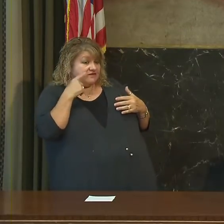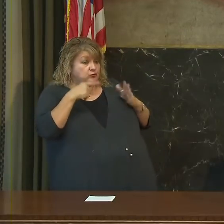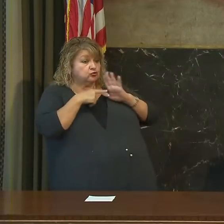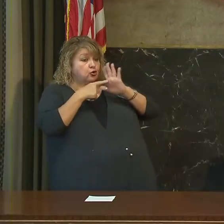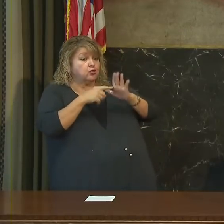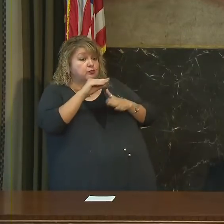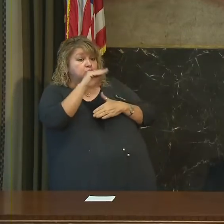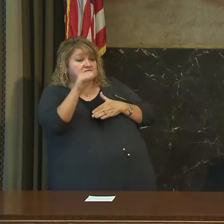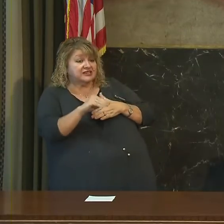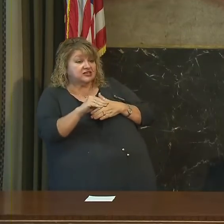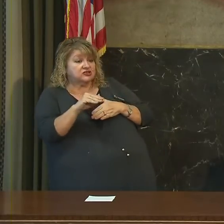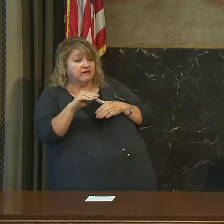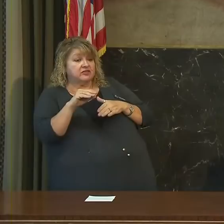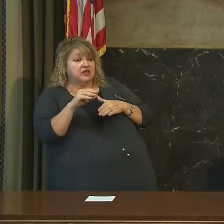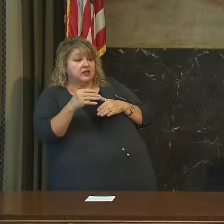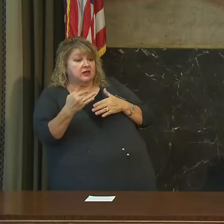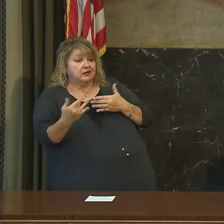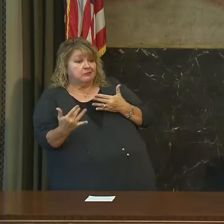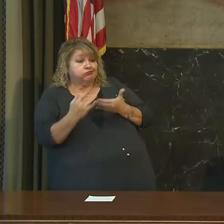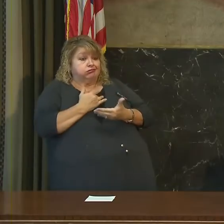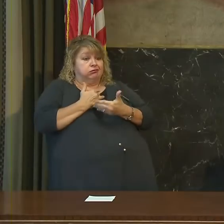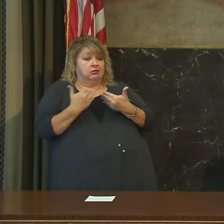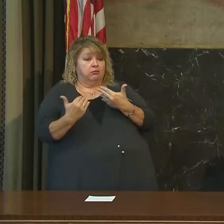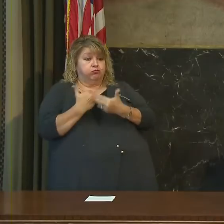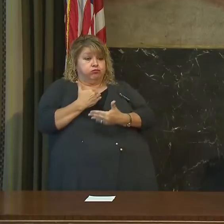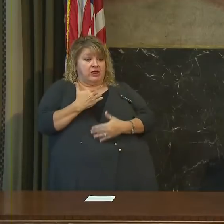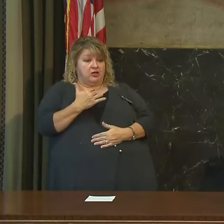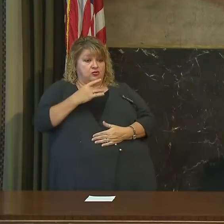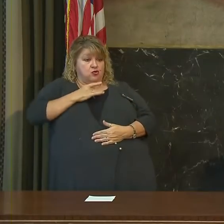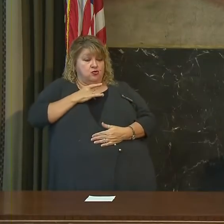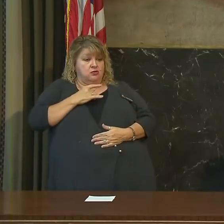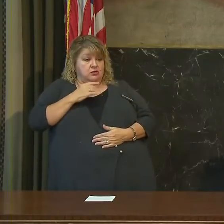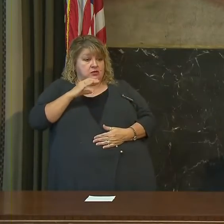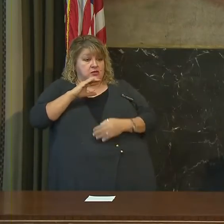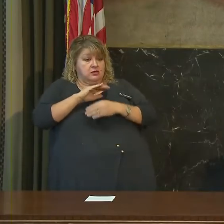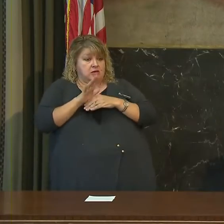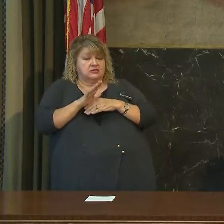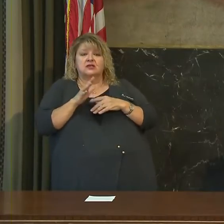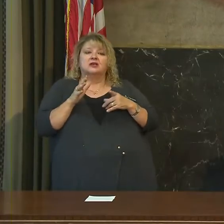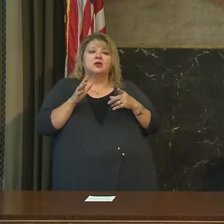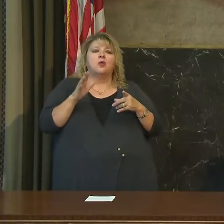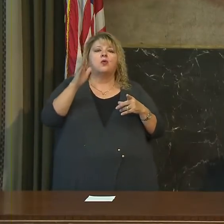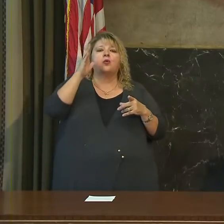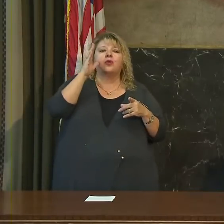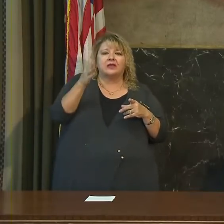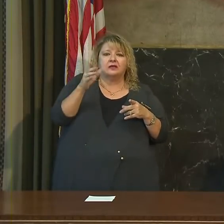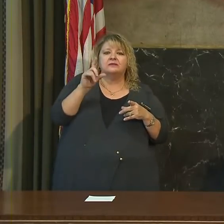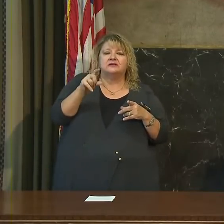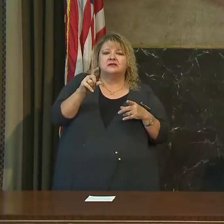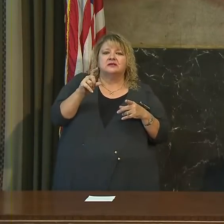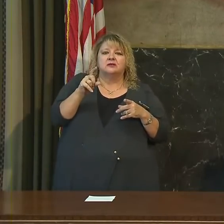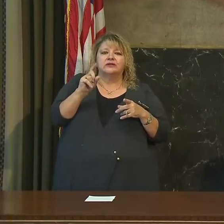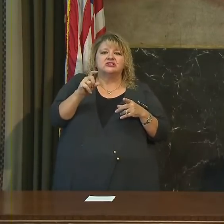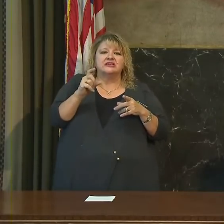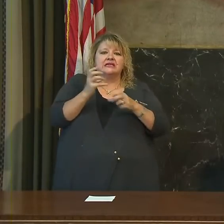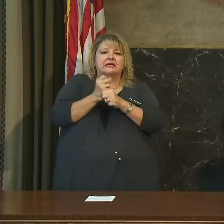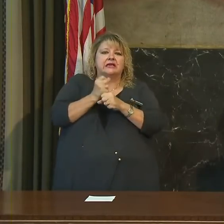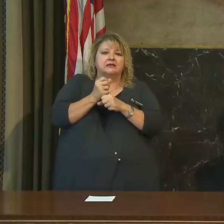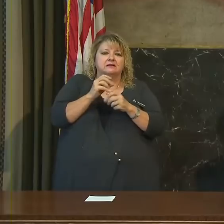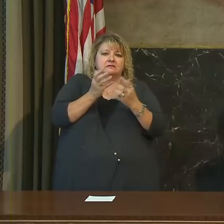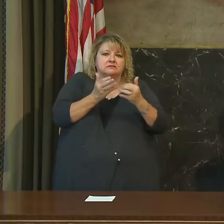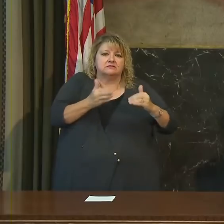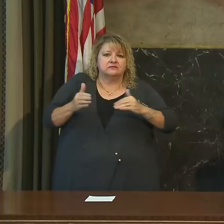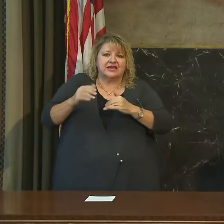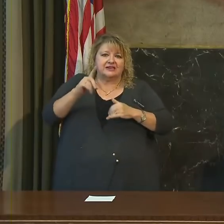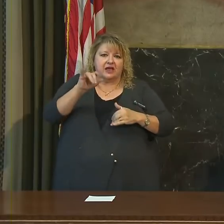cases, why aren't y'all releasing those numbers? Or is there a reason you're not releasing them? No, they will be released. I think the team's just cleaning up the data, so, yeah. Yes,